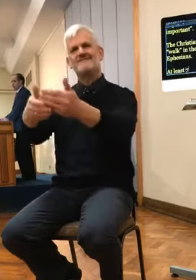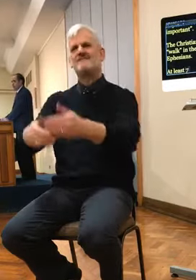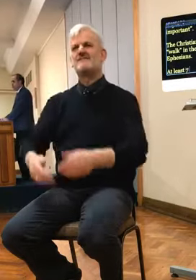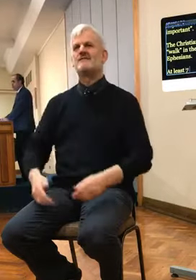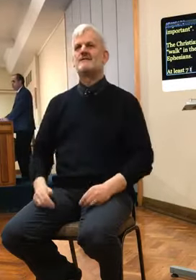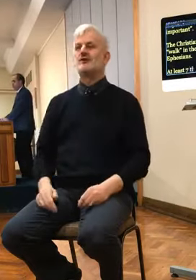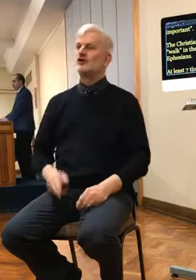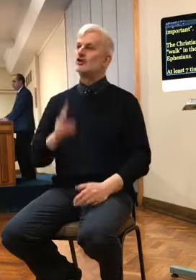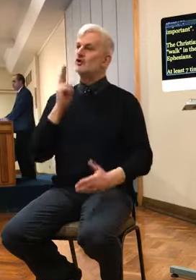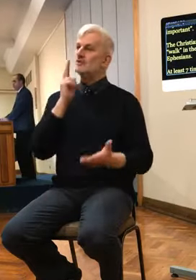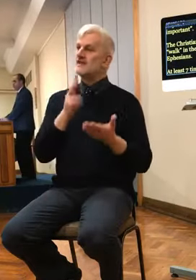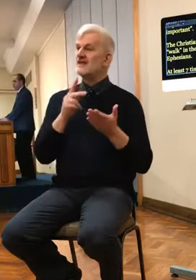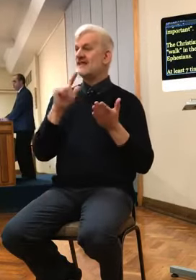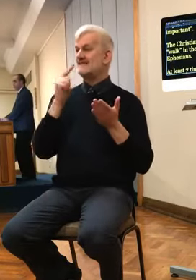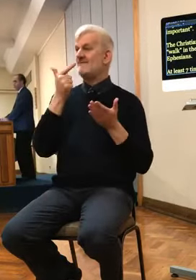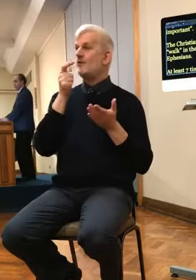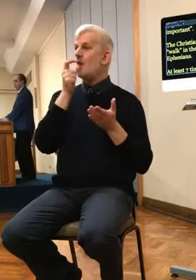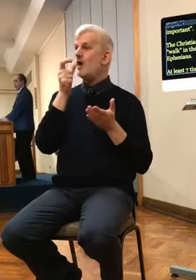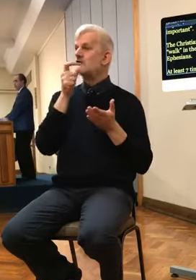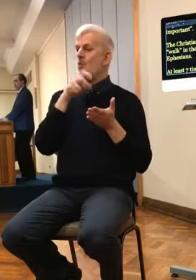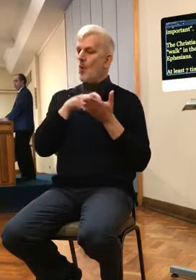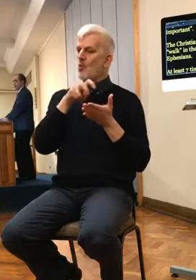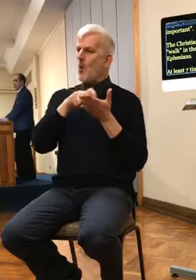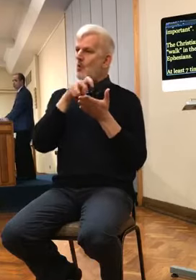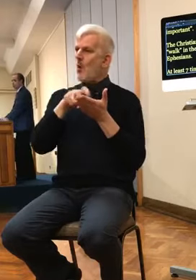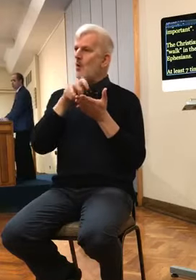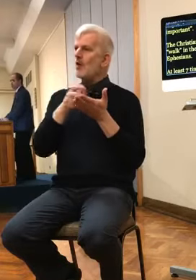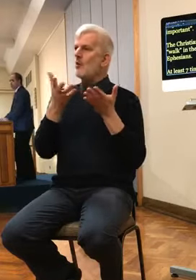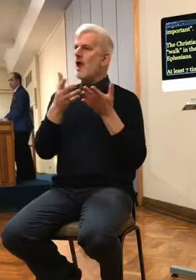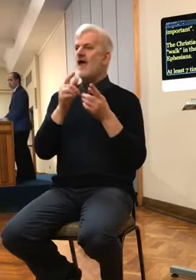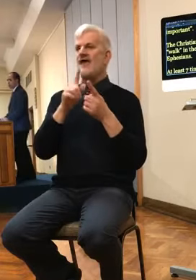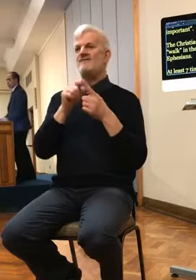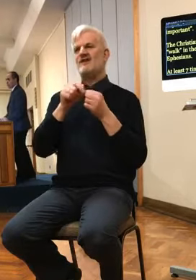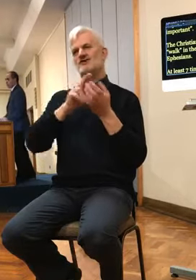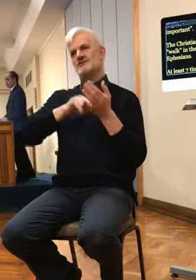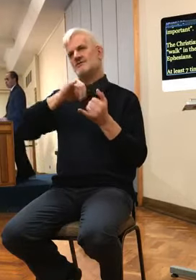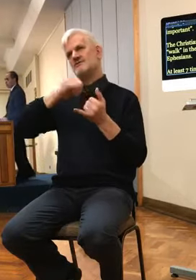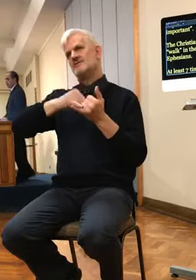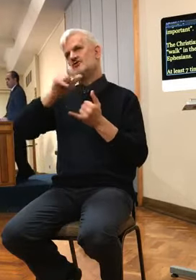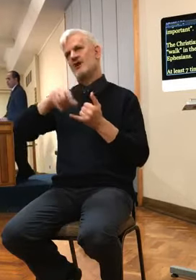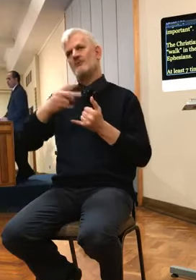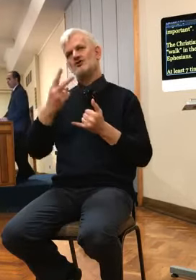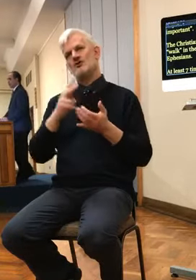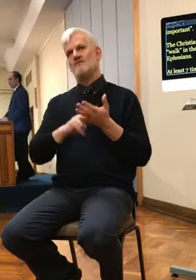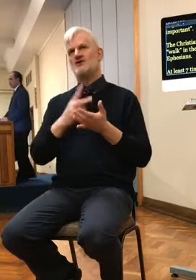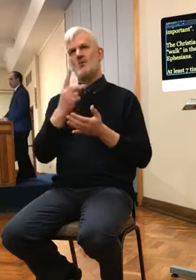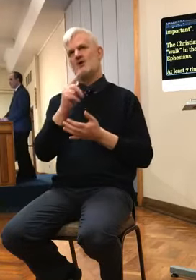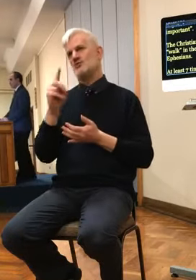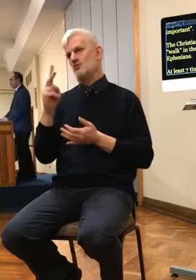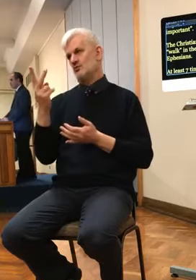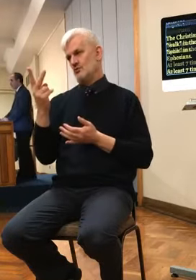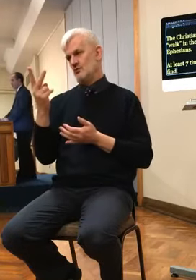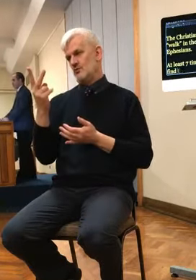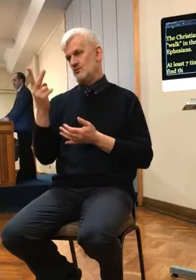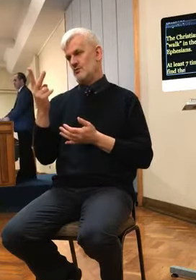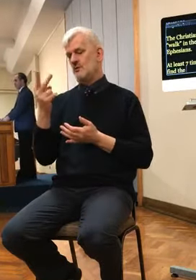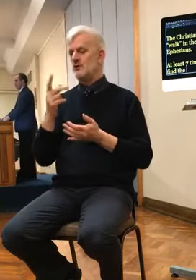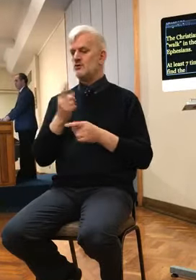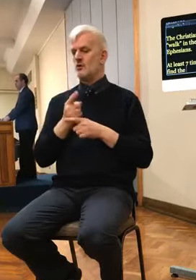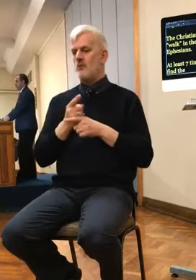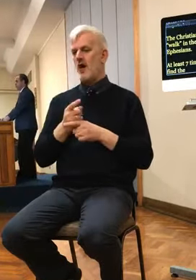word walk, to walk, to walk. Ephesians chapter 2, verse 1 and 2, we have our past walk.